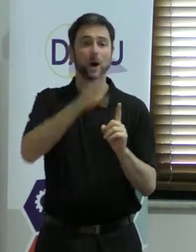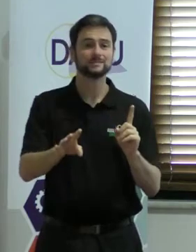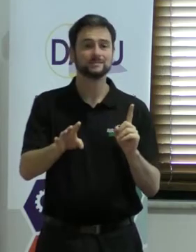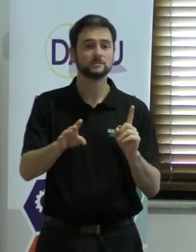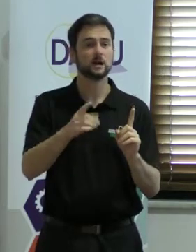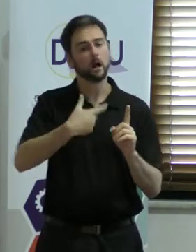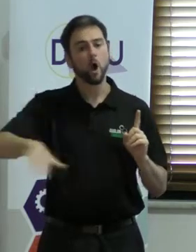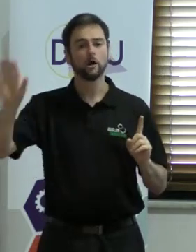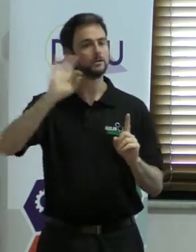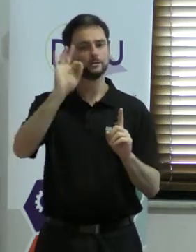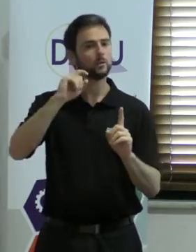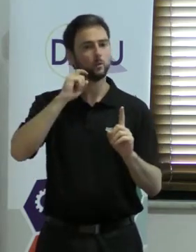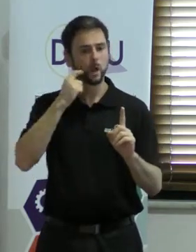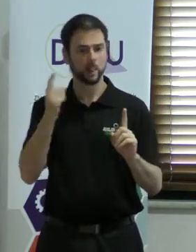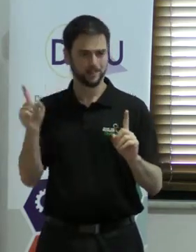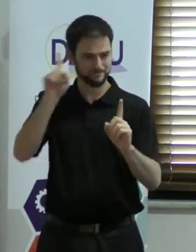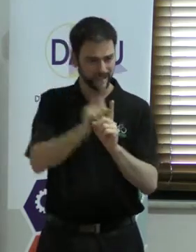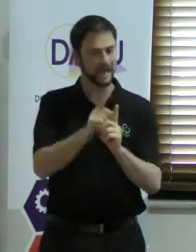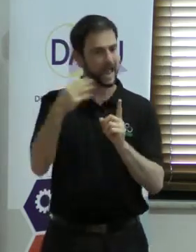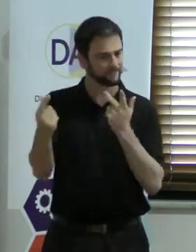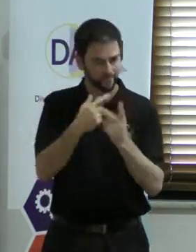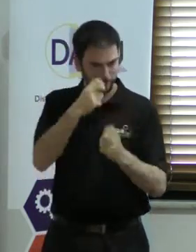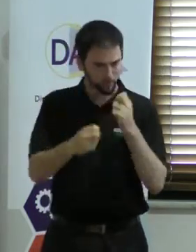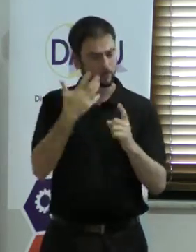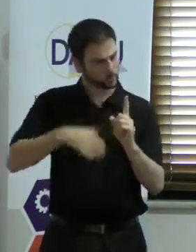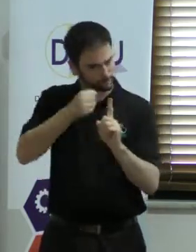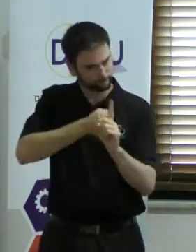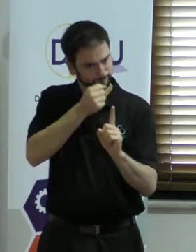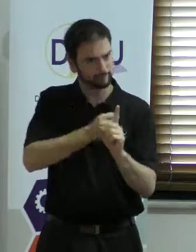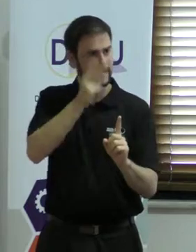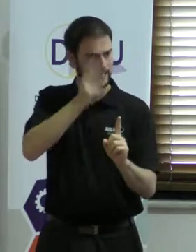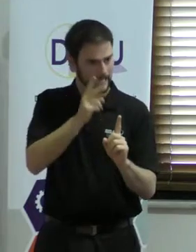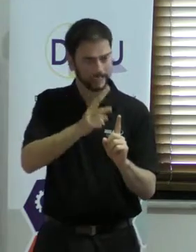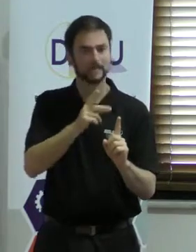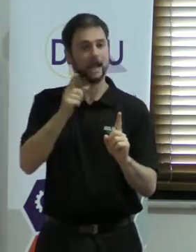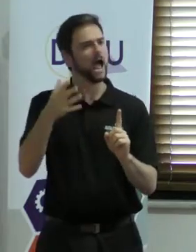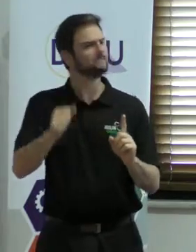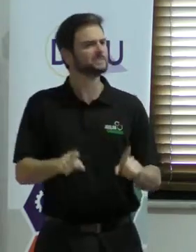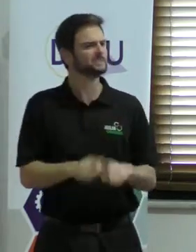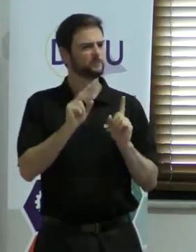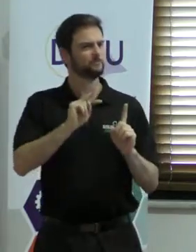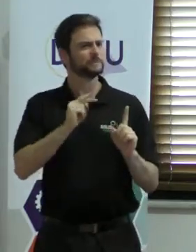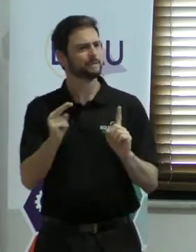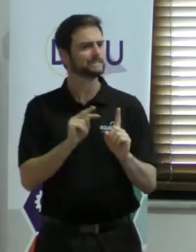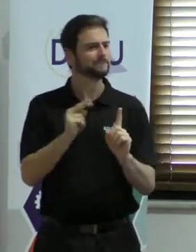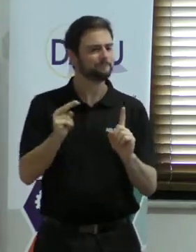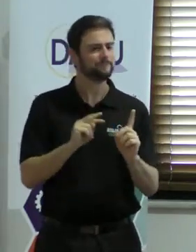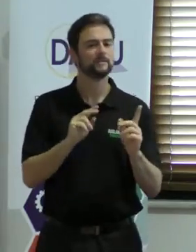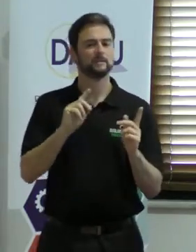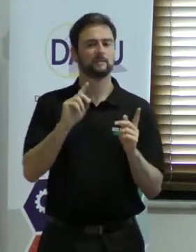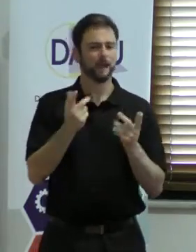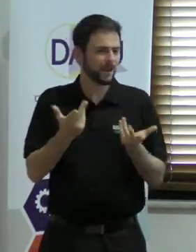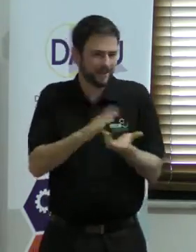again, and it's difficult to get new people to come. So I